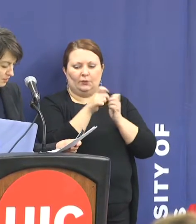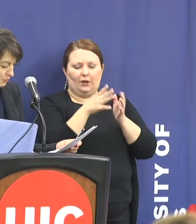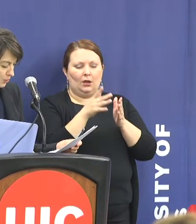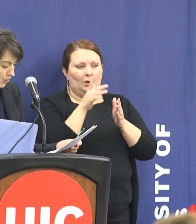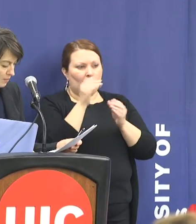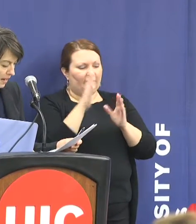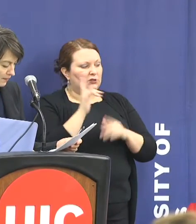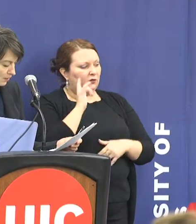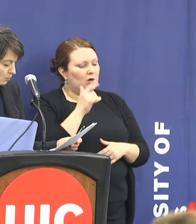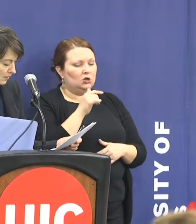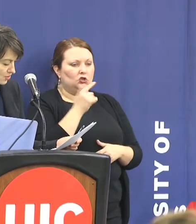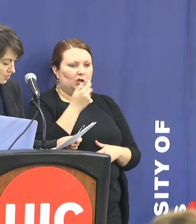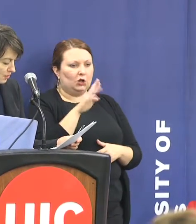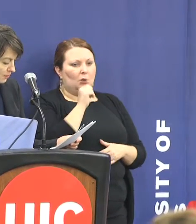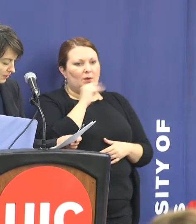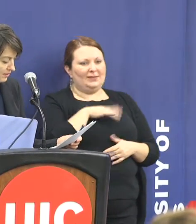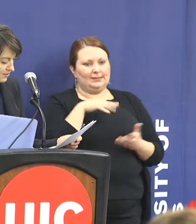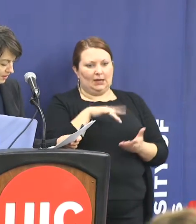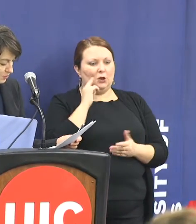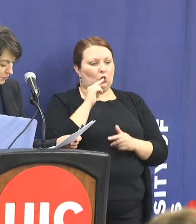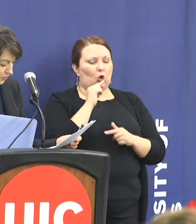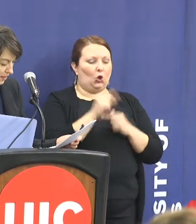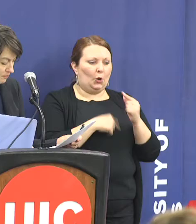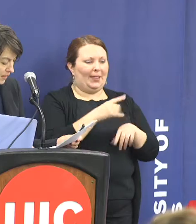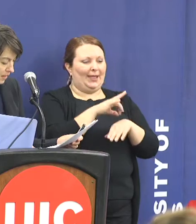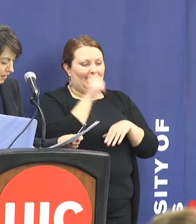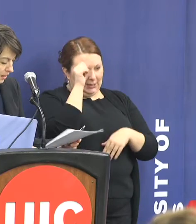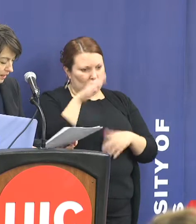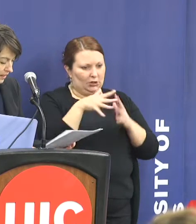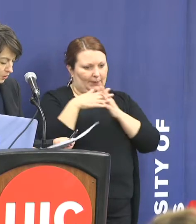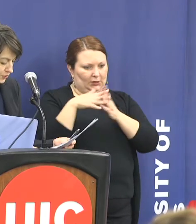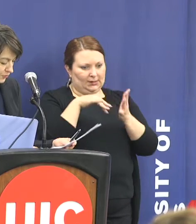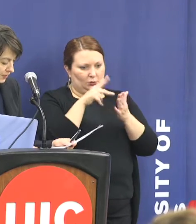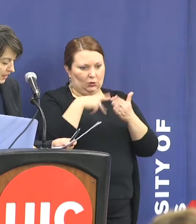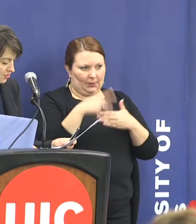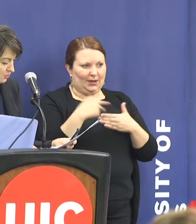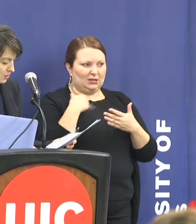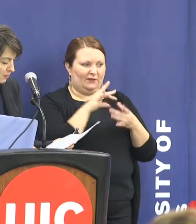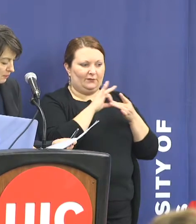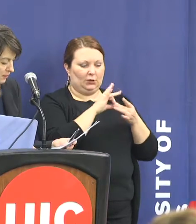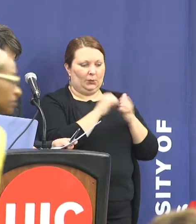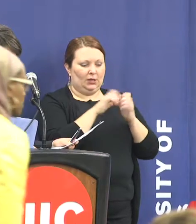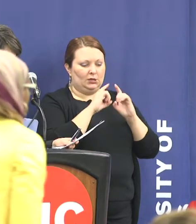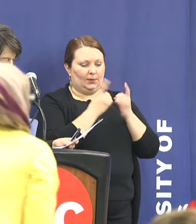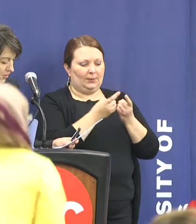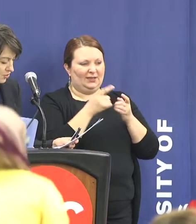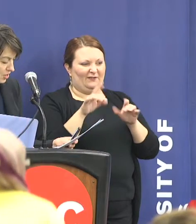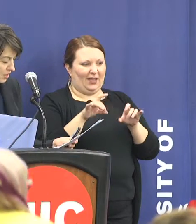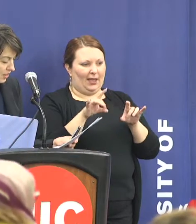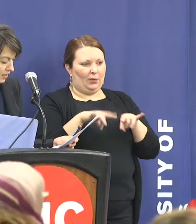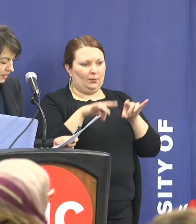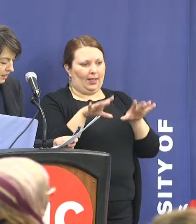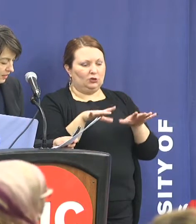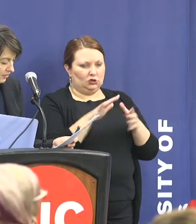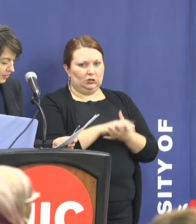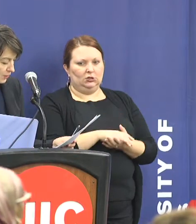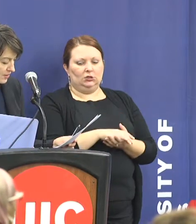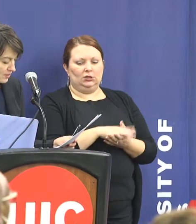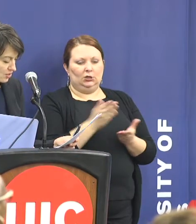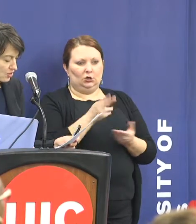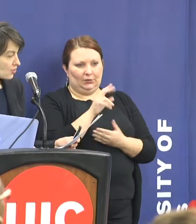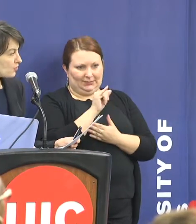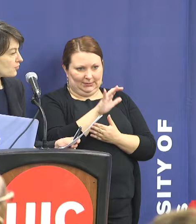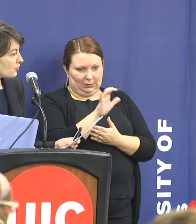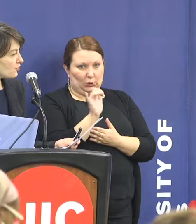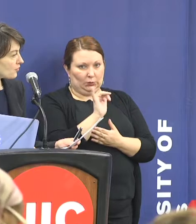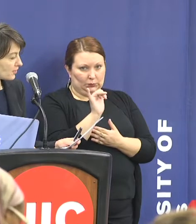Women's Studies Program and the Global Asian American Studies Program, and holds an affiliation with the Department of Anthropology here at